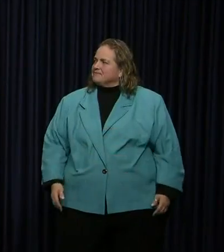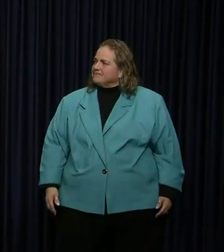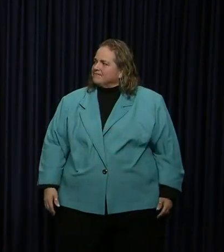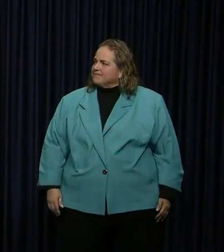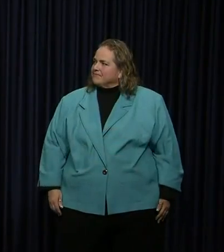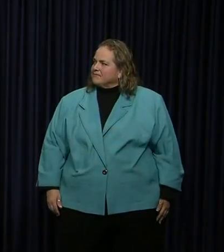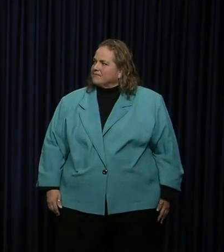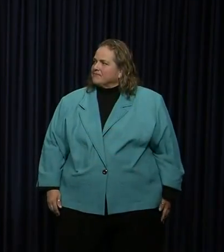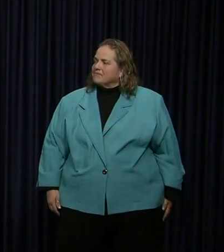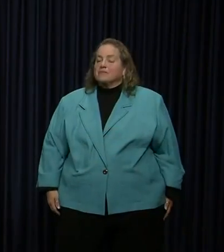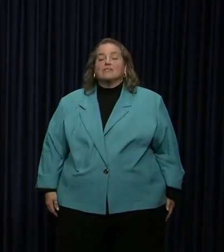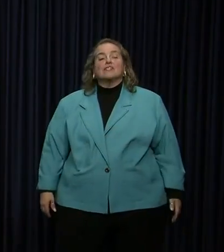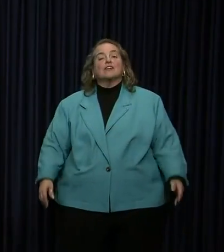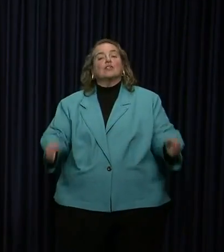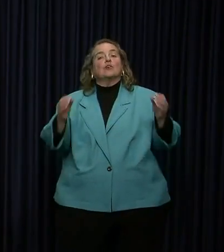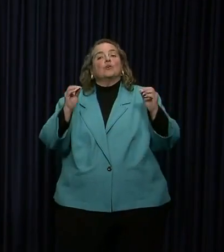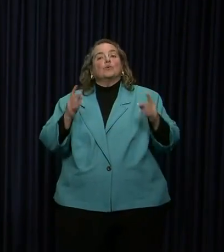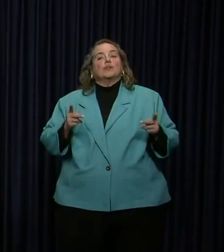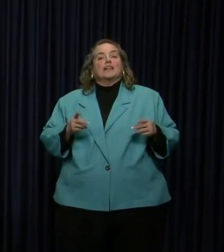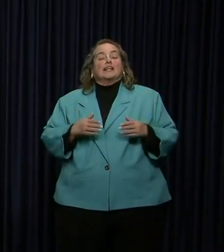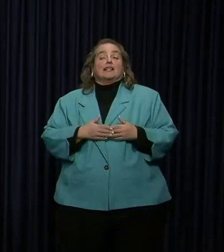Hey, sweetie. Hey. All right.